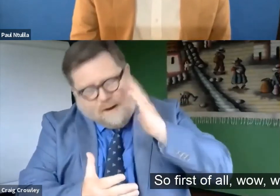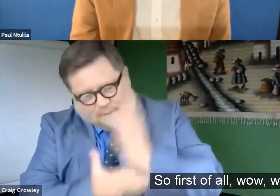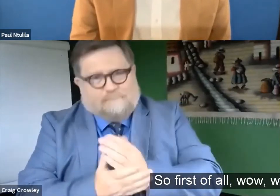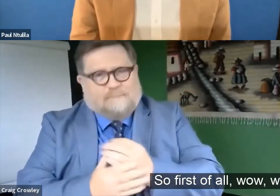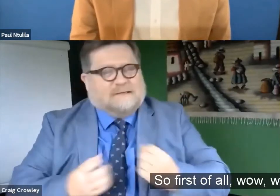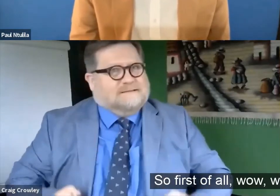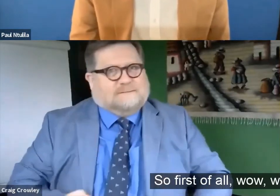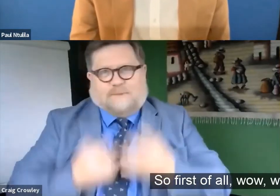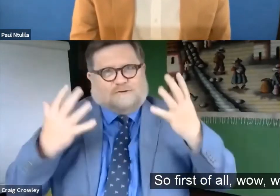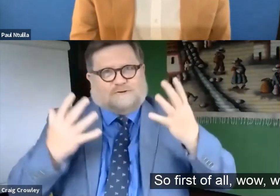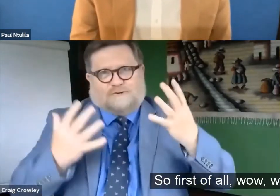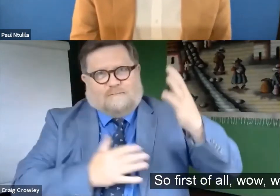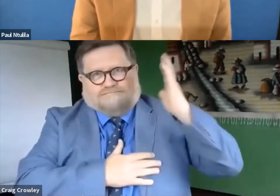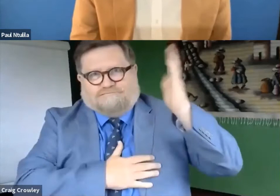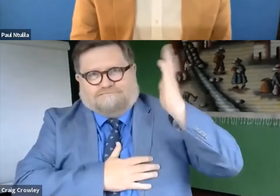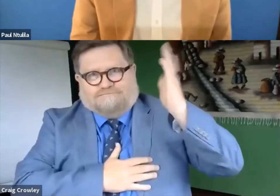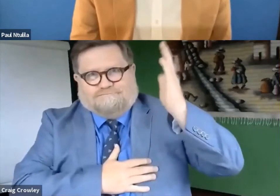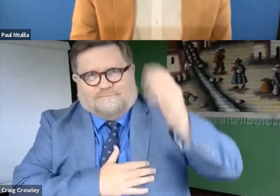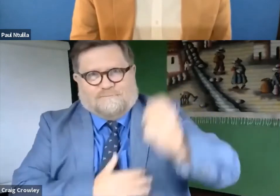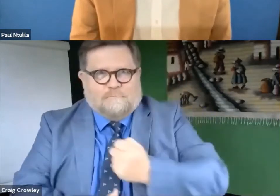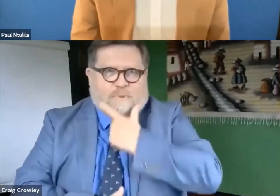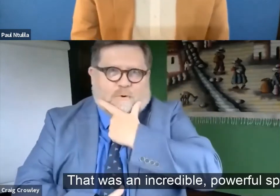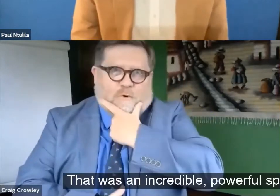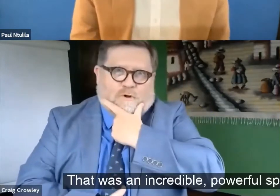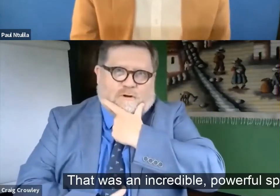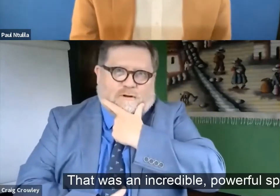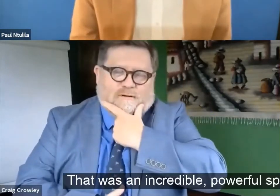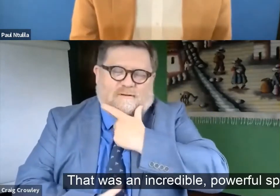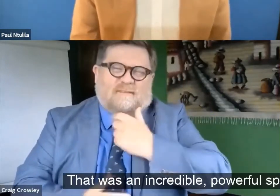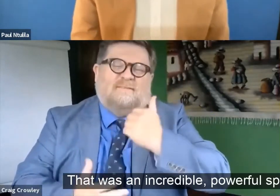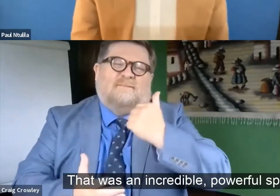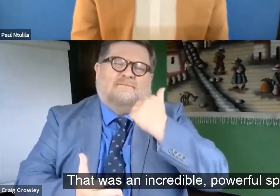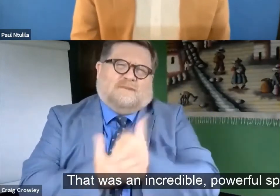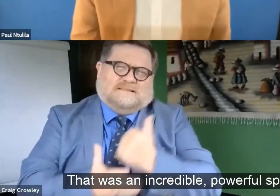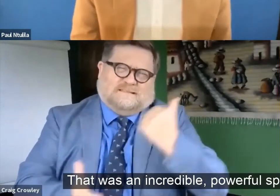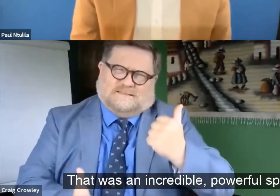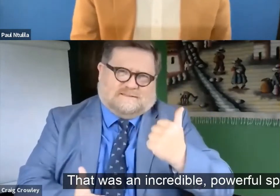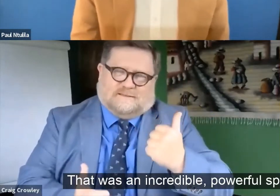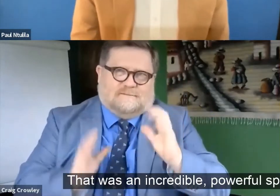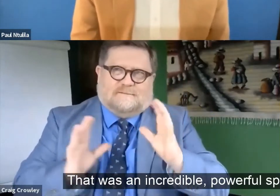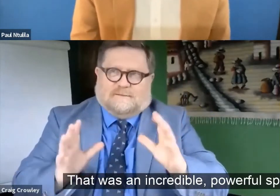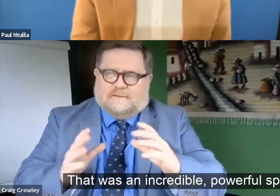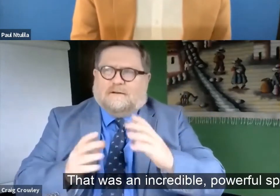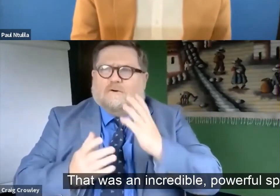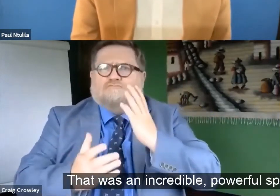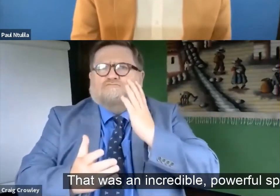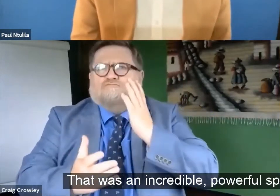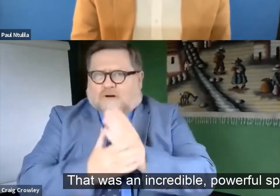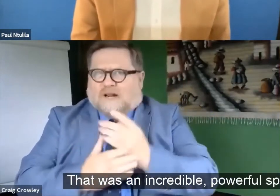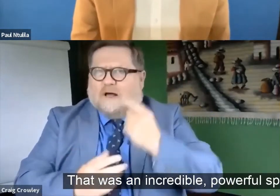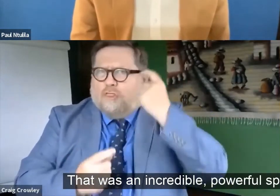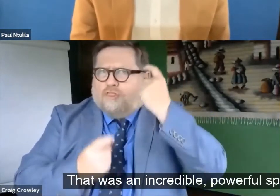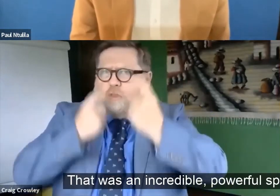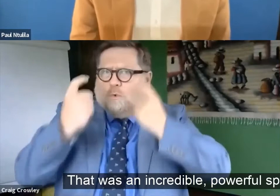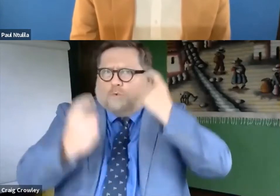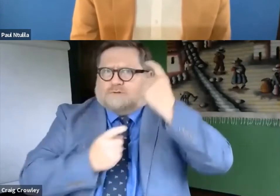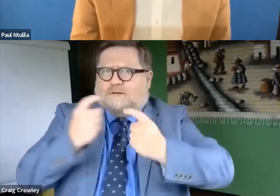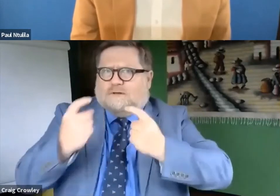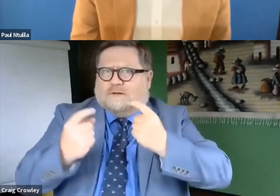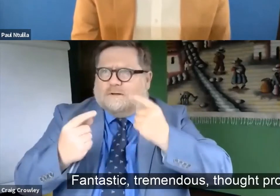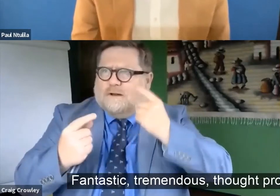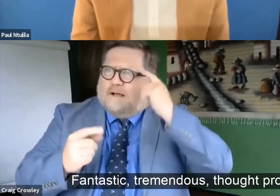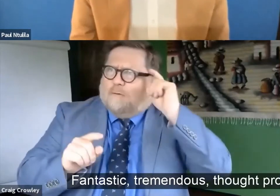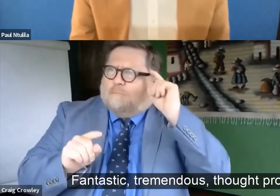wow, where do I even begin? That was an incredible, powerful speech from Paul. Really appreciate it.